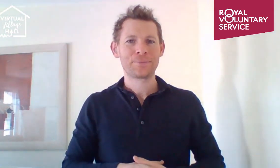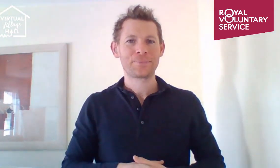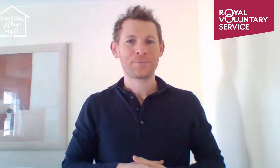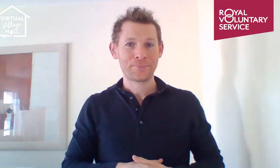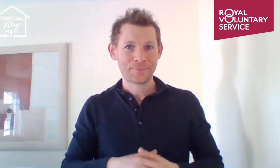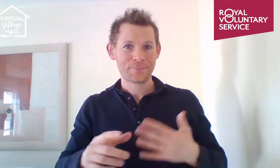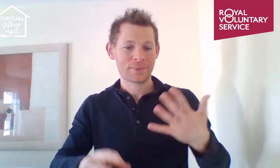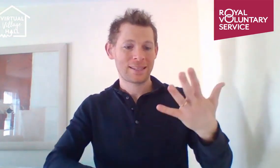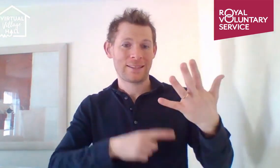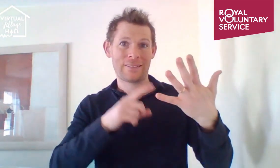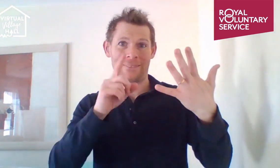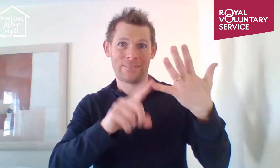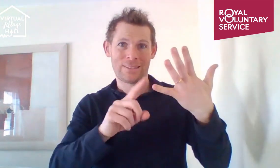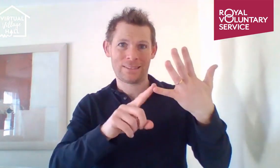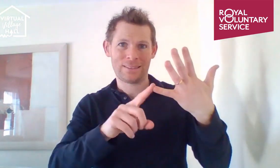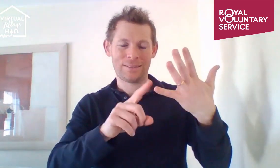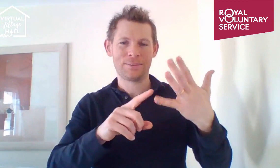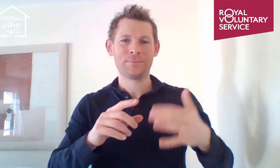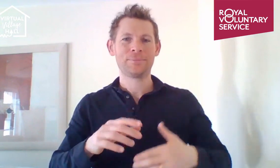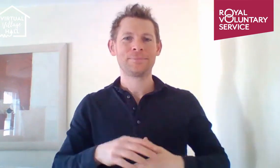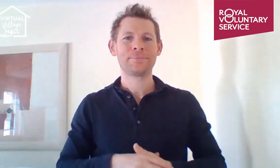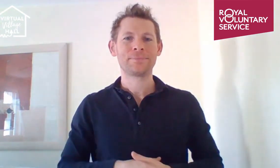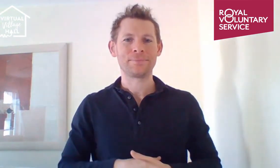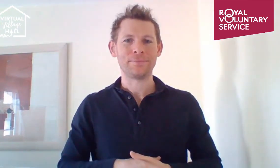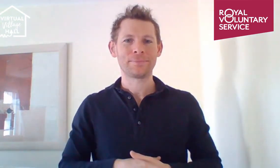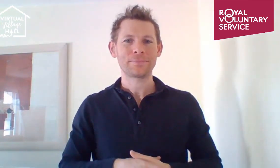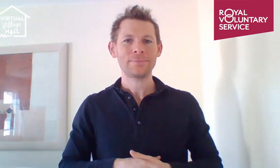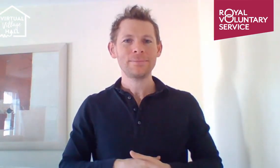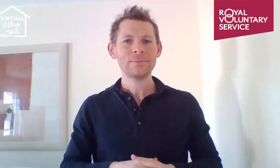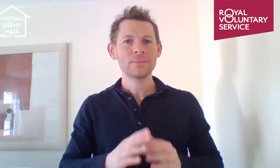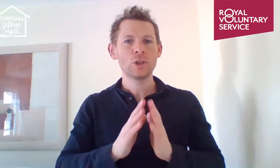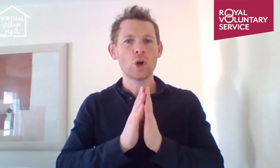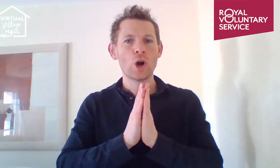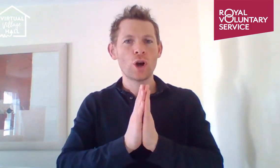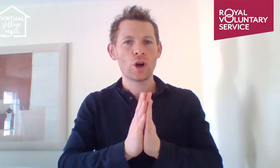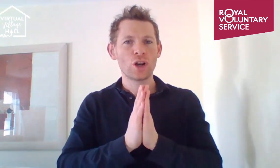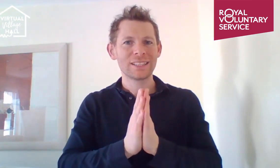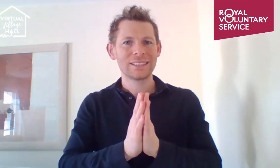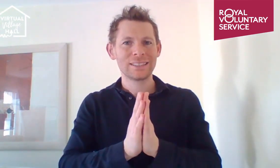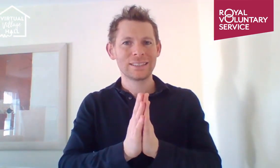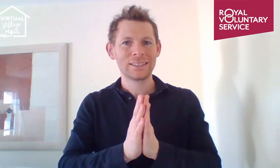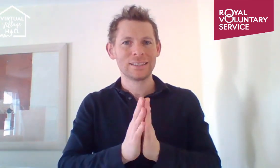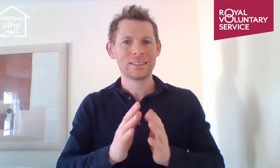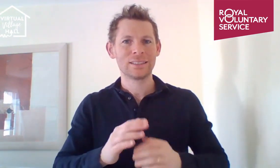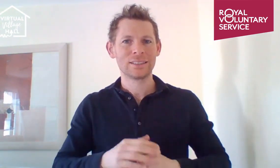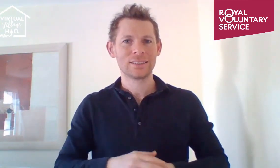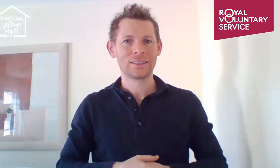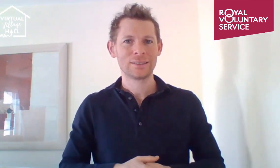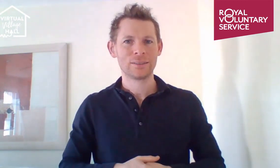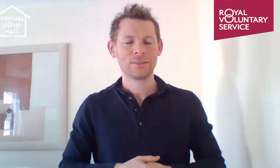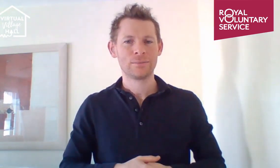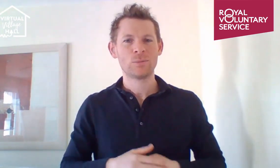And the next one is RE,